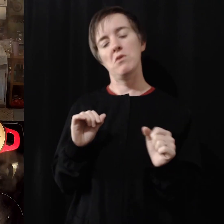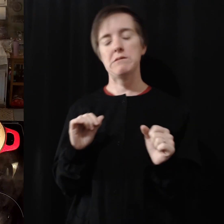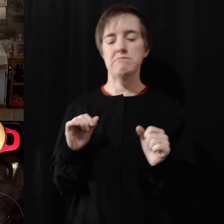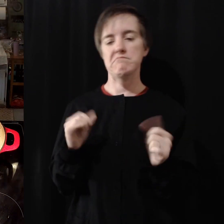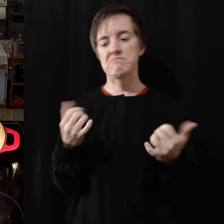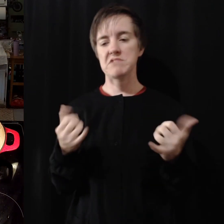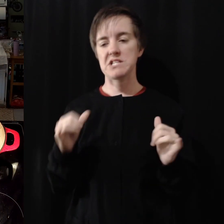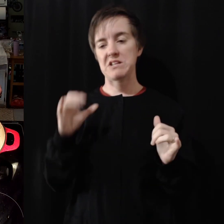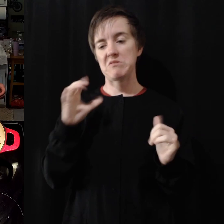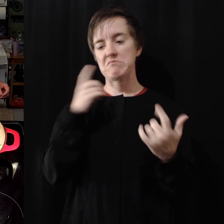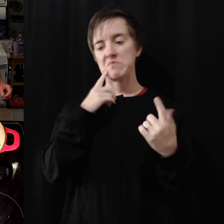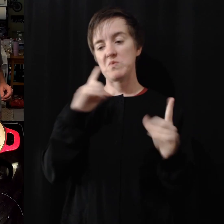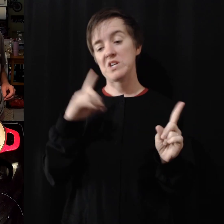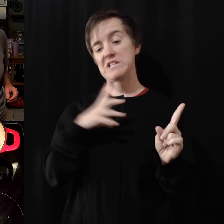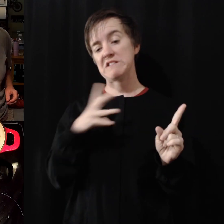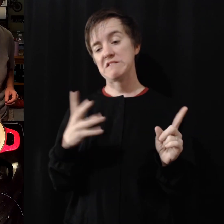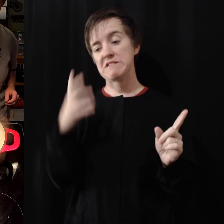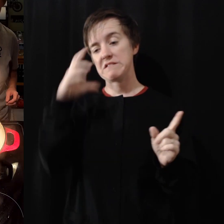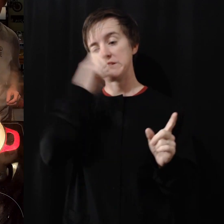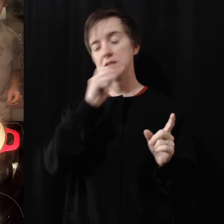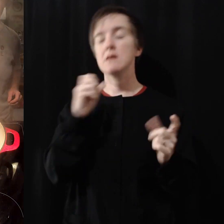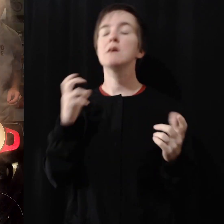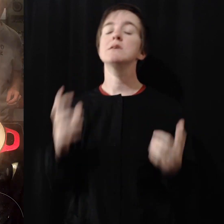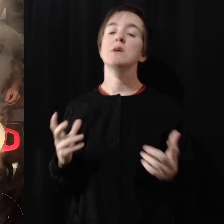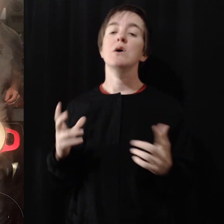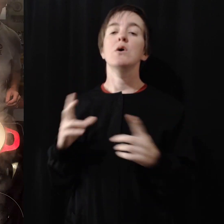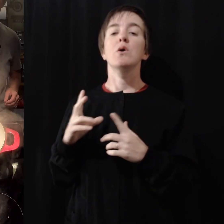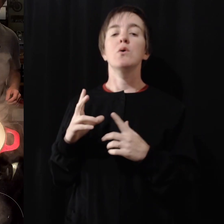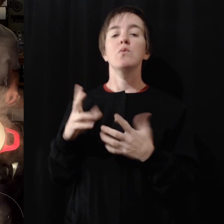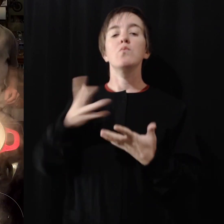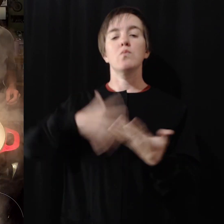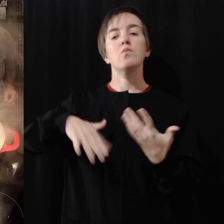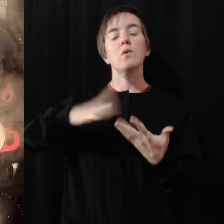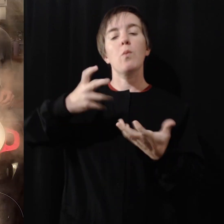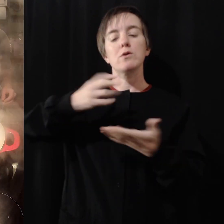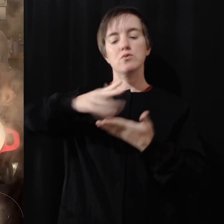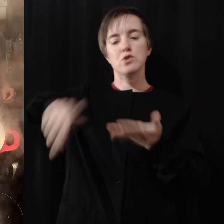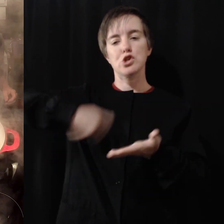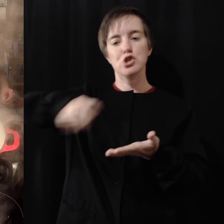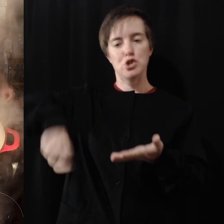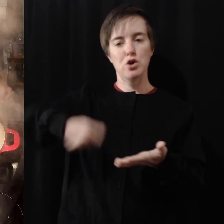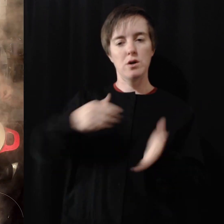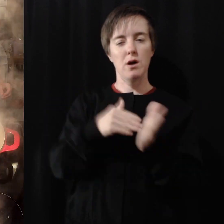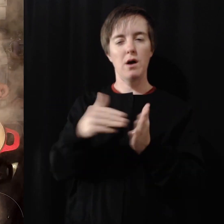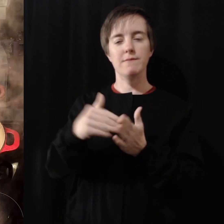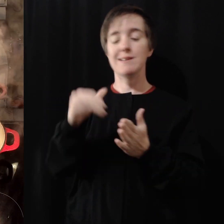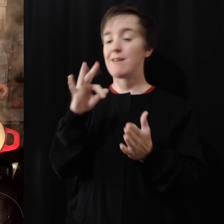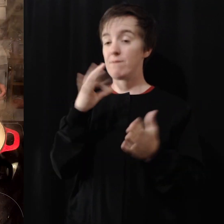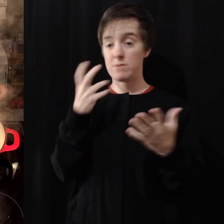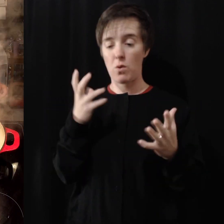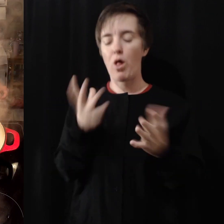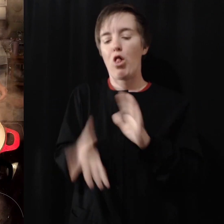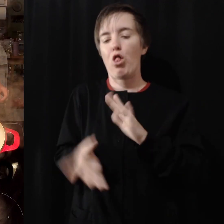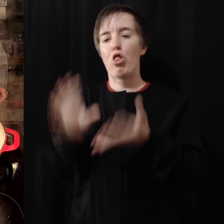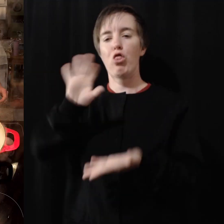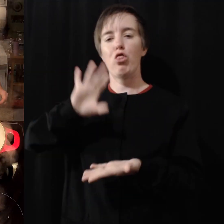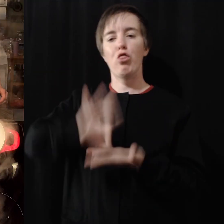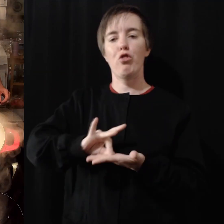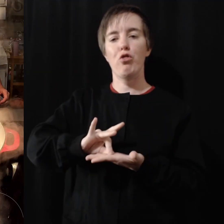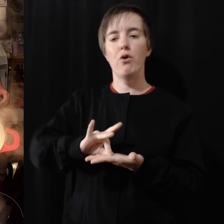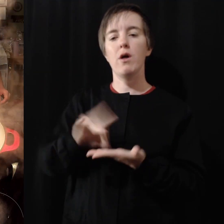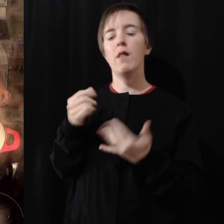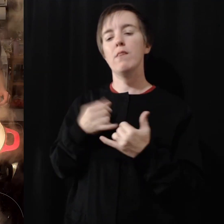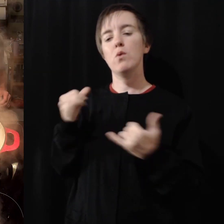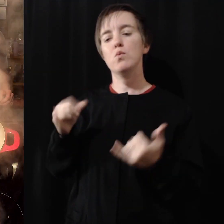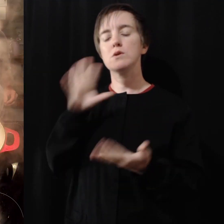I guess it still works. So we mix all this. We do want to stir it pretty regularly because otherwise the noodles will stick to the bottom of the